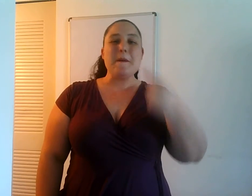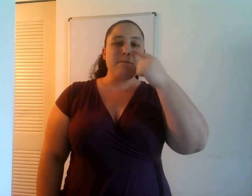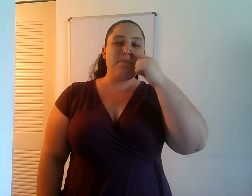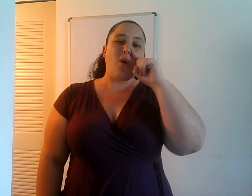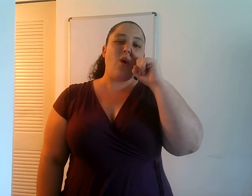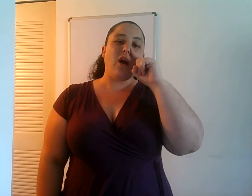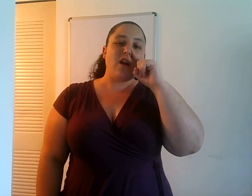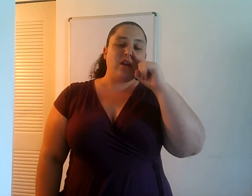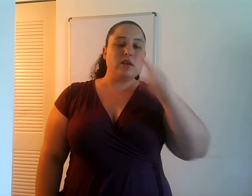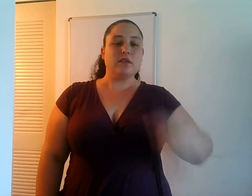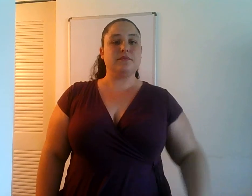Board.